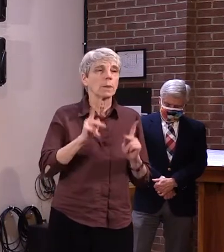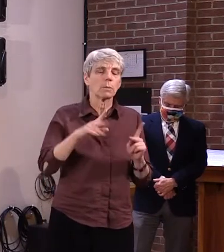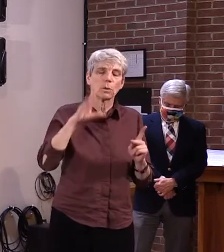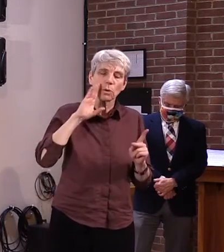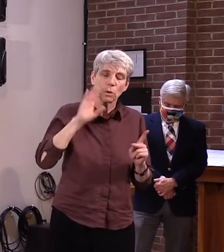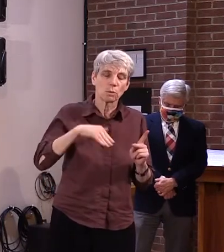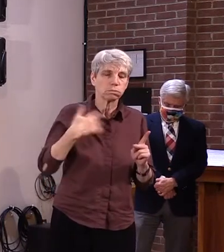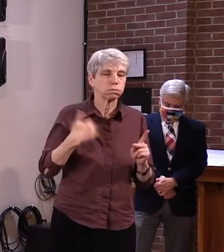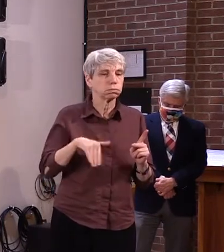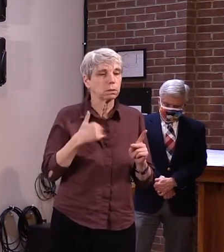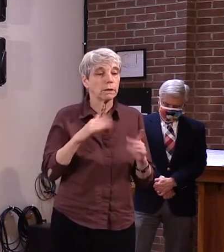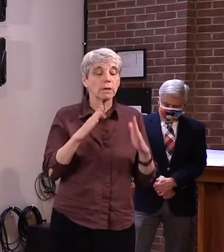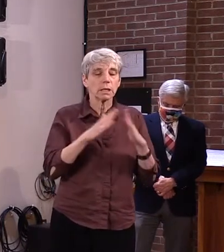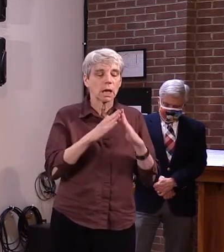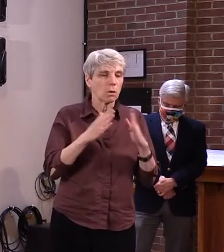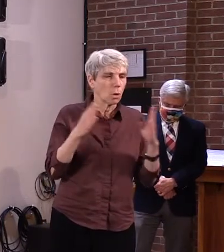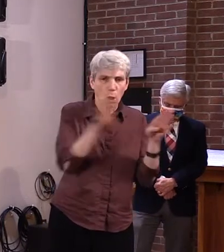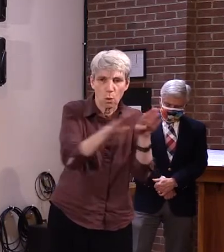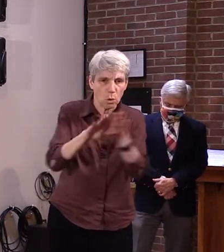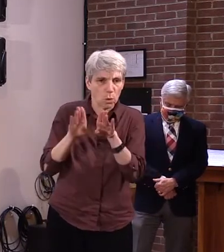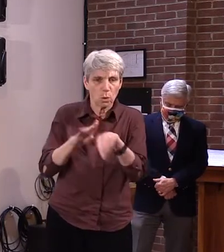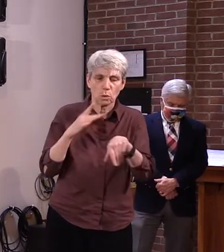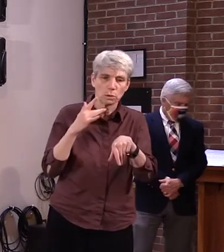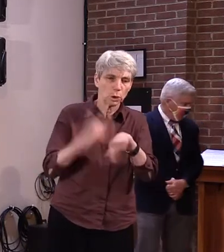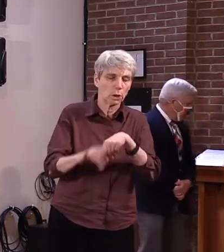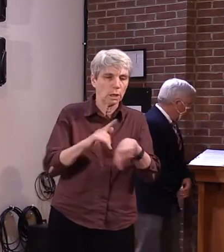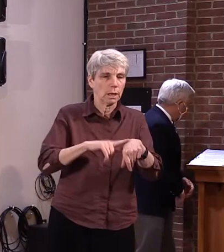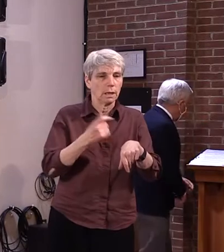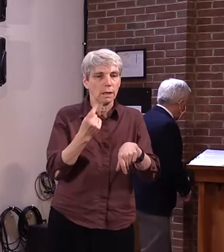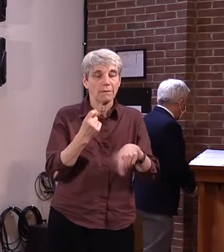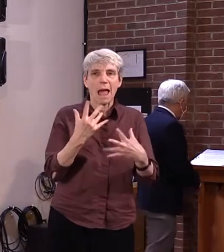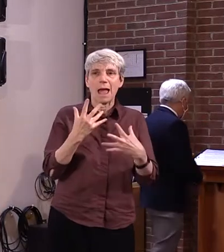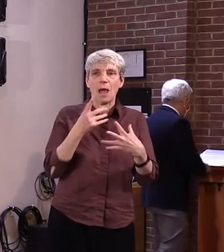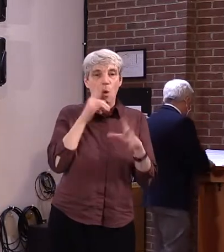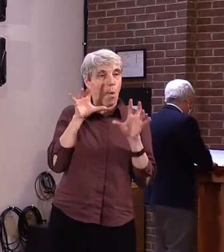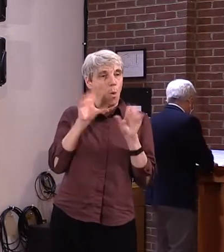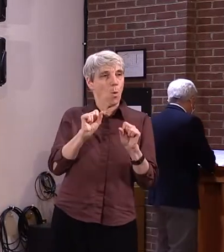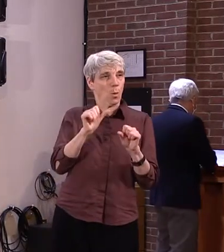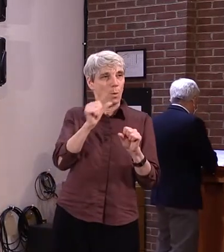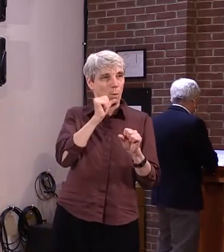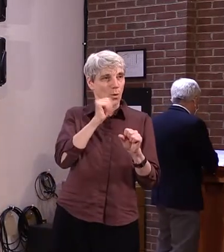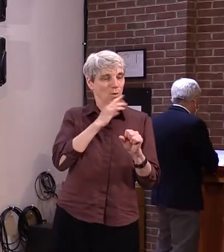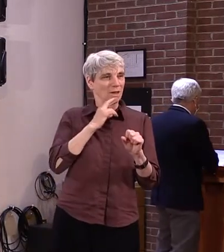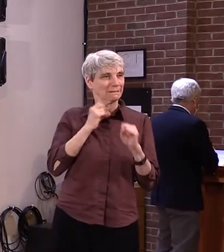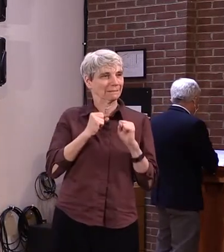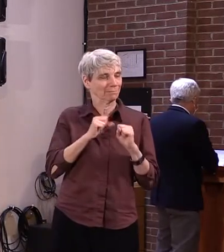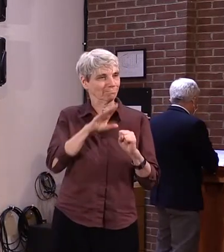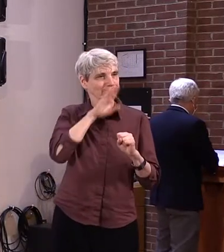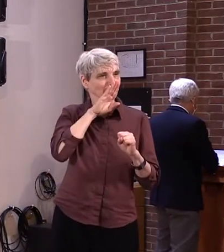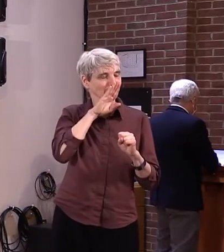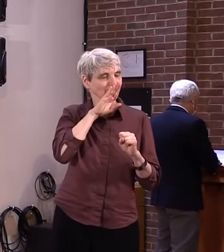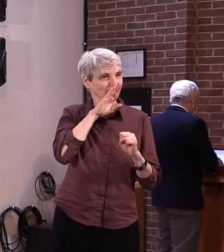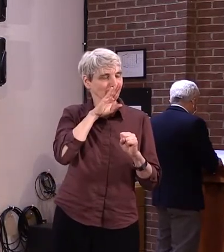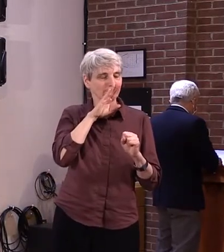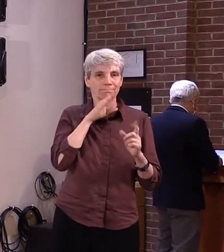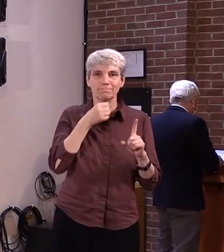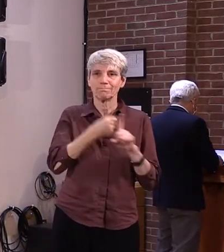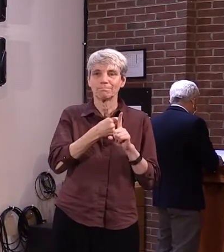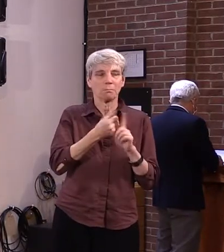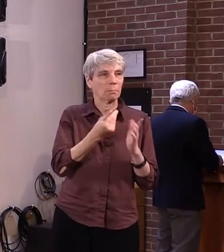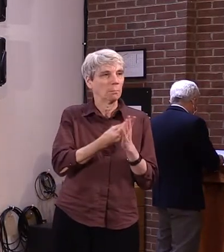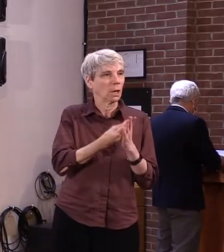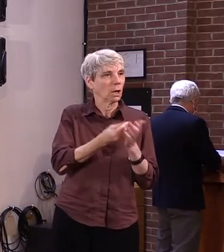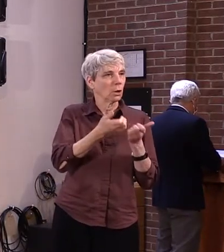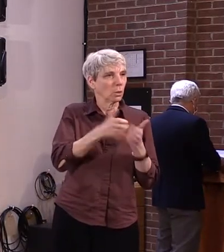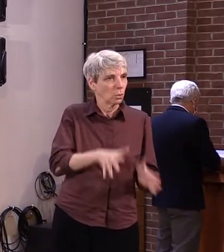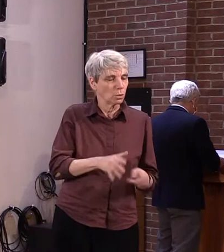economically that's a hardship for a bunch of owners, and if it can't be justified from a